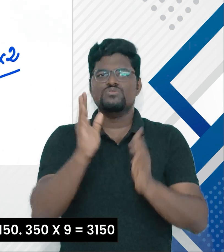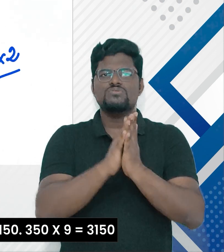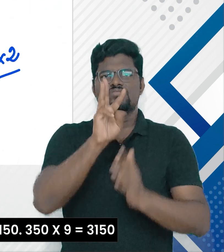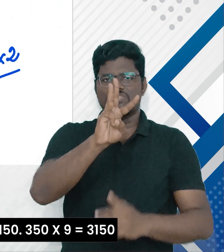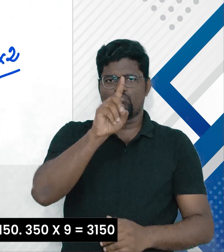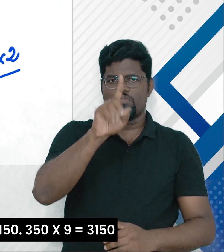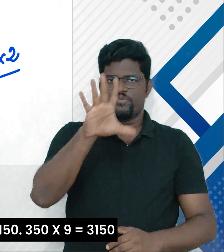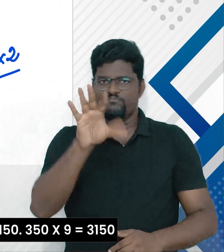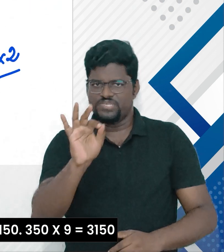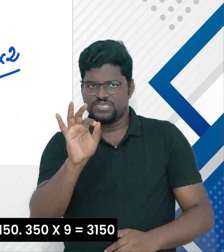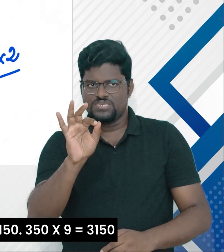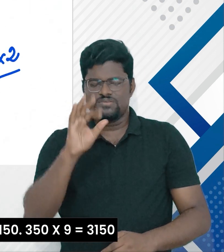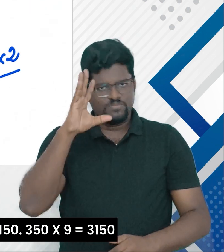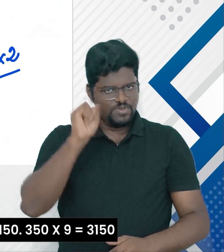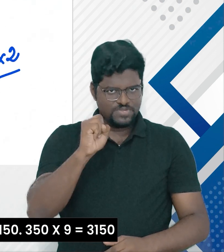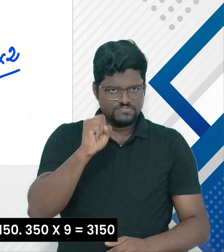27,